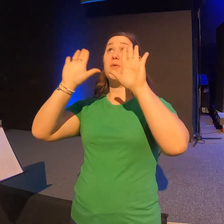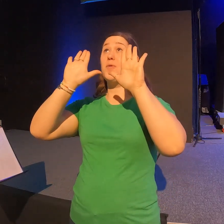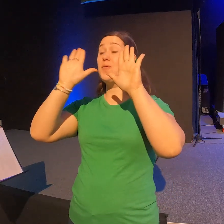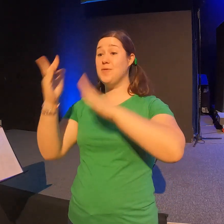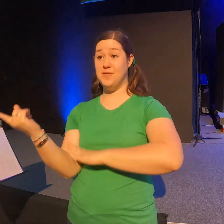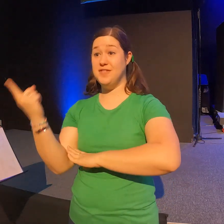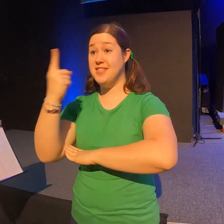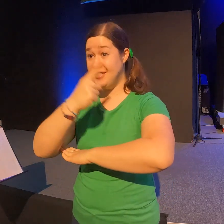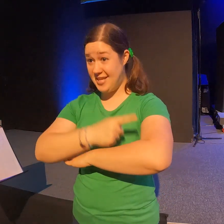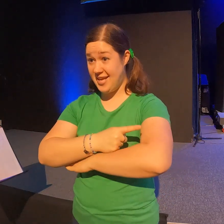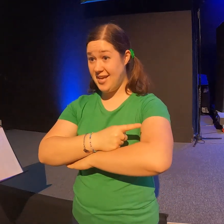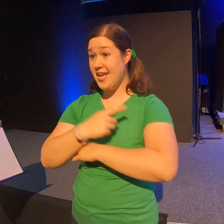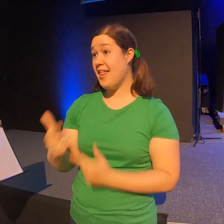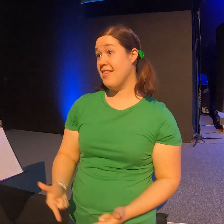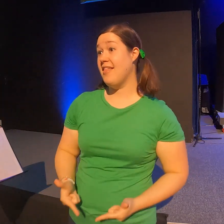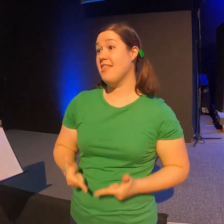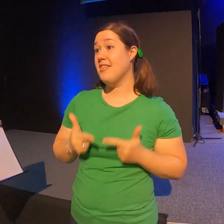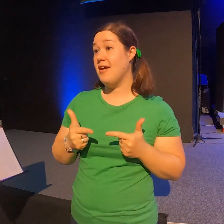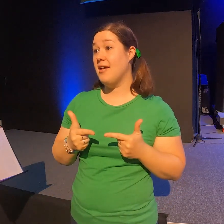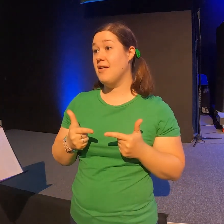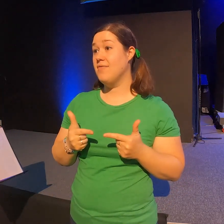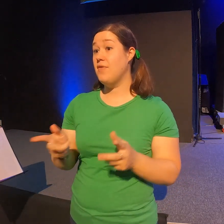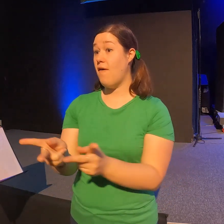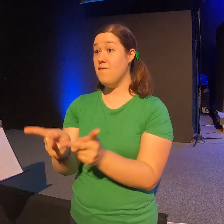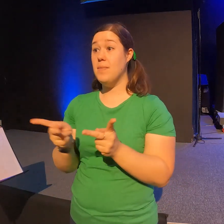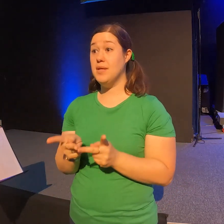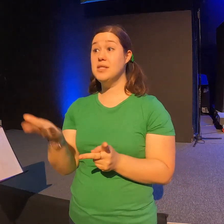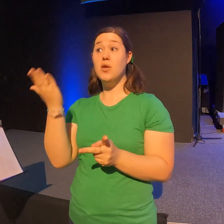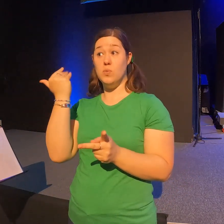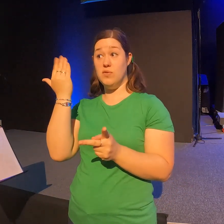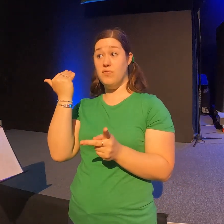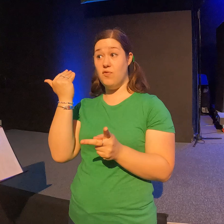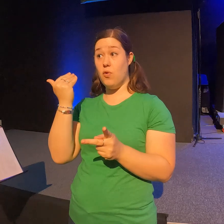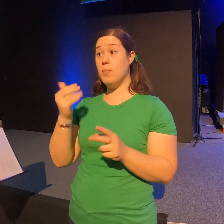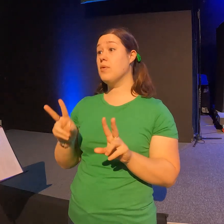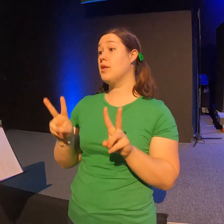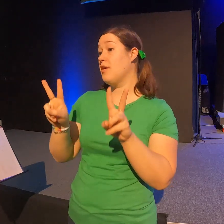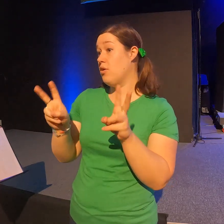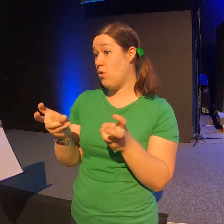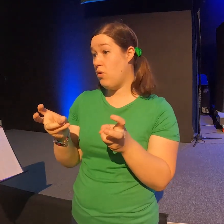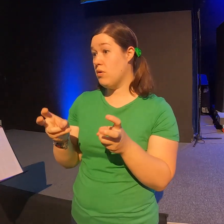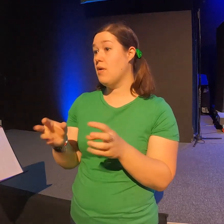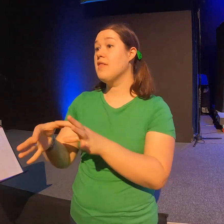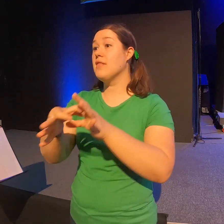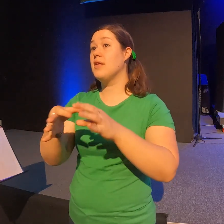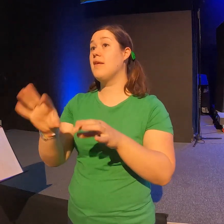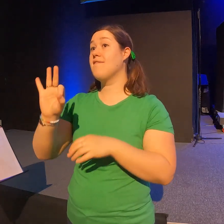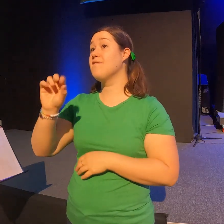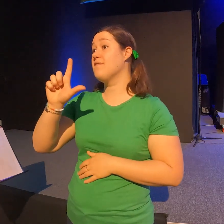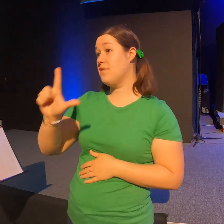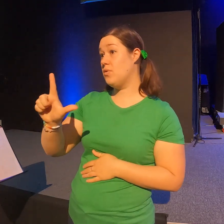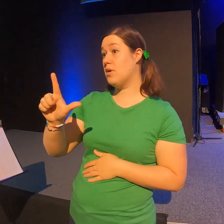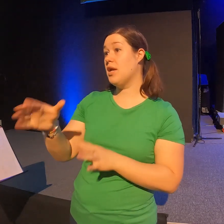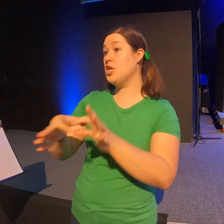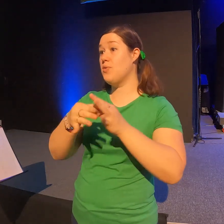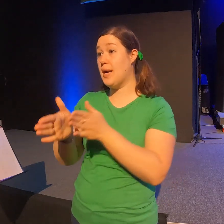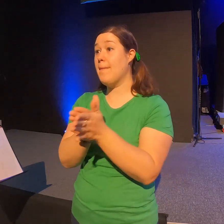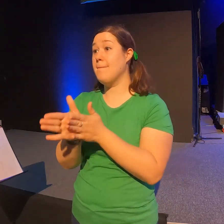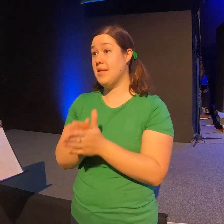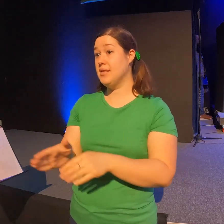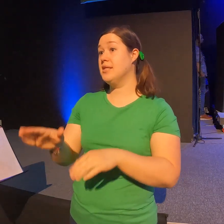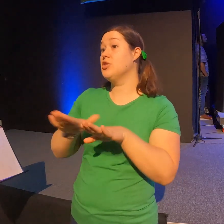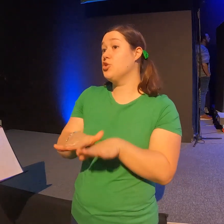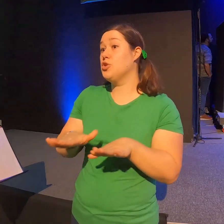life of what was formerly known as the Florida United Methodist Children's Home. We are now known as